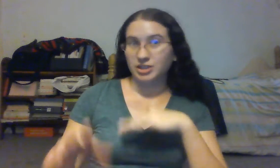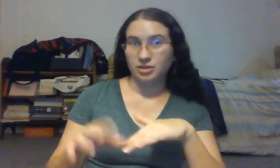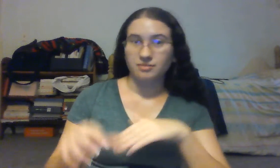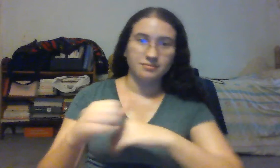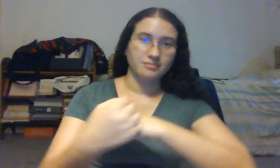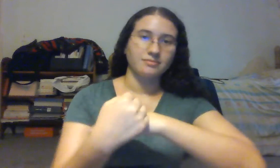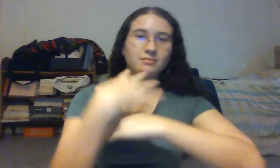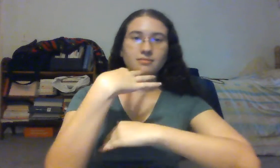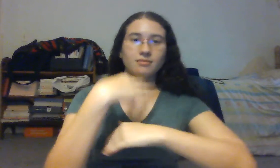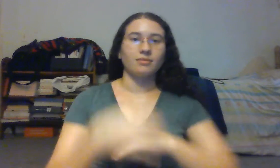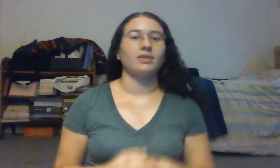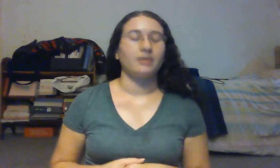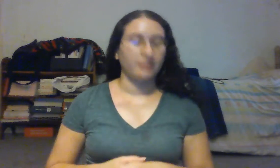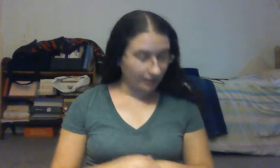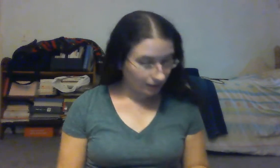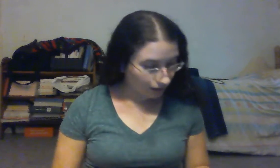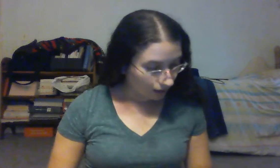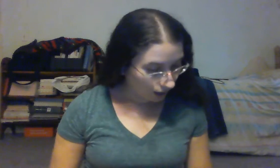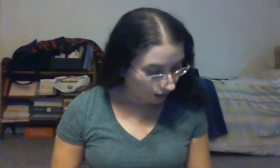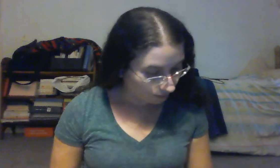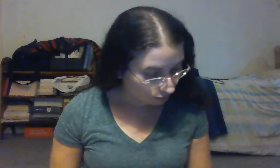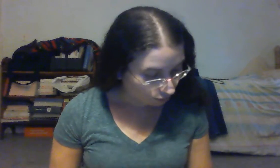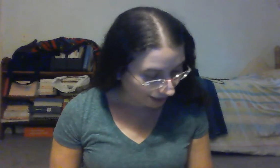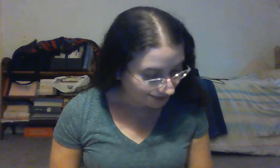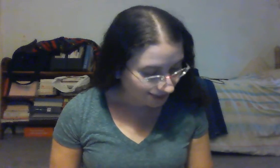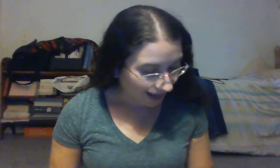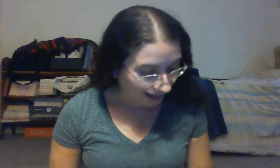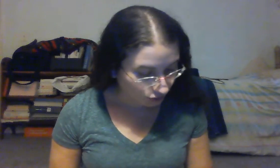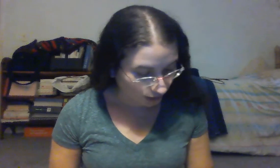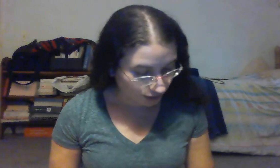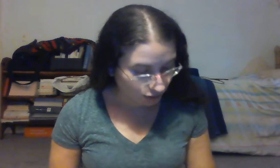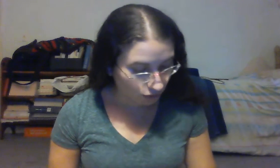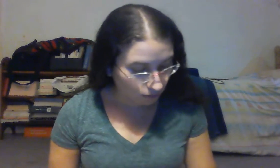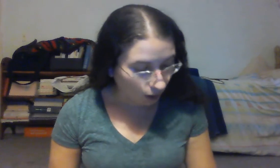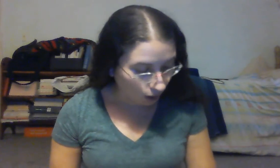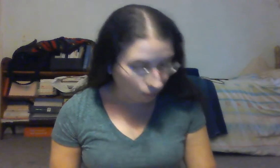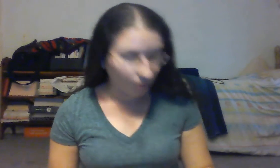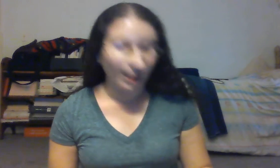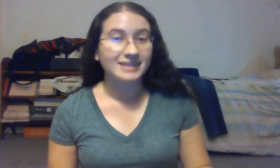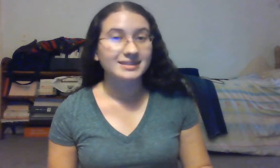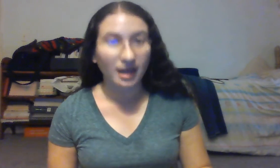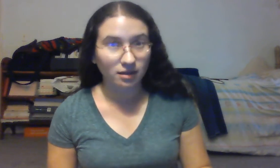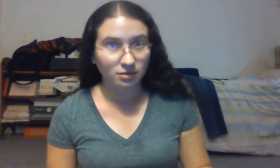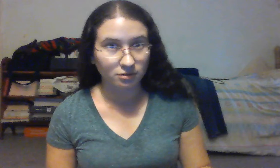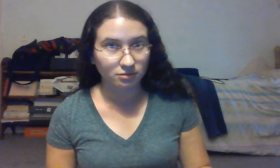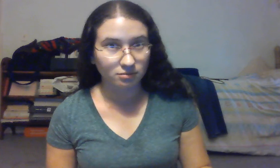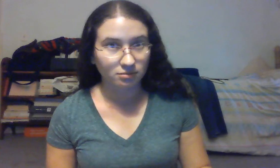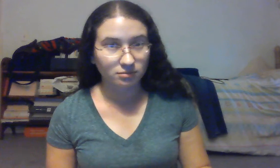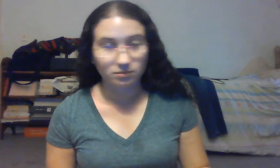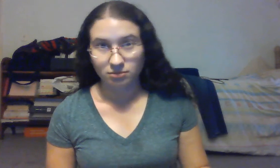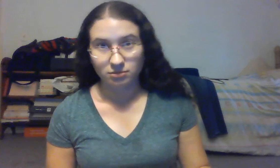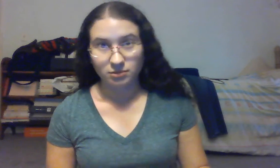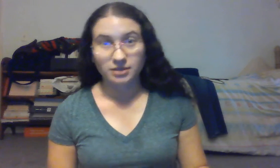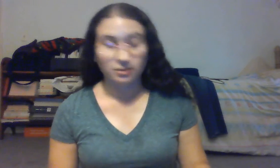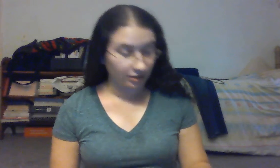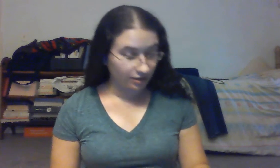directional. Okay? Right address, tomorrow I tell you. Right? So this is